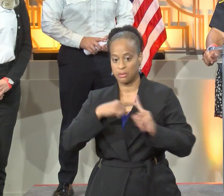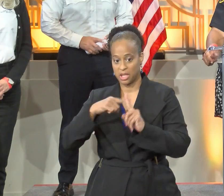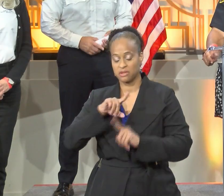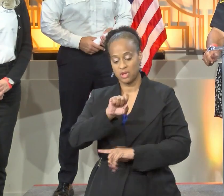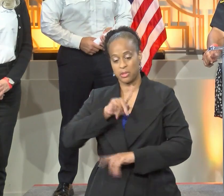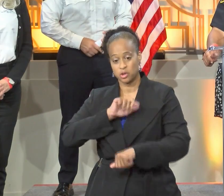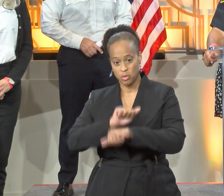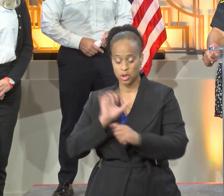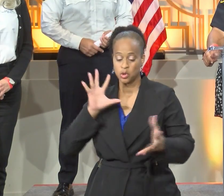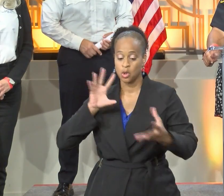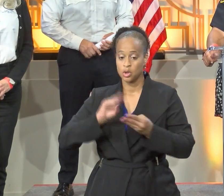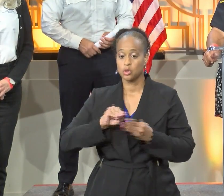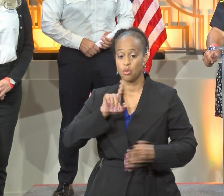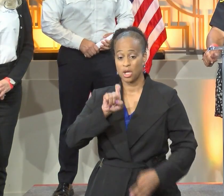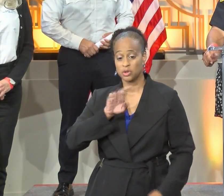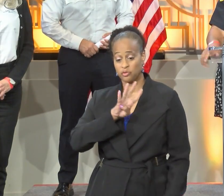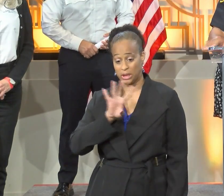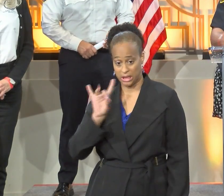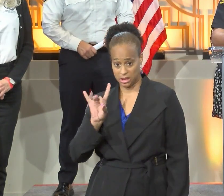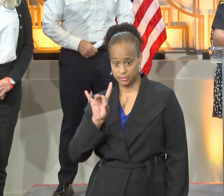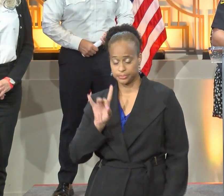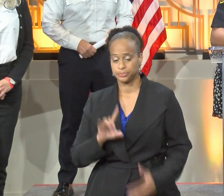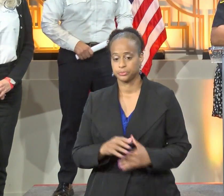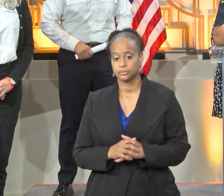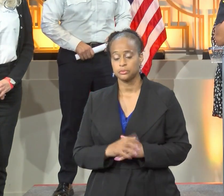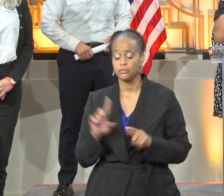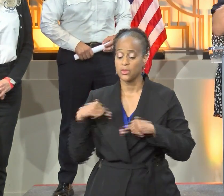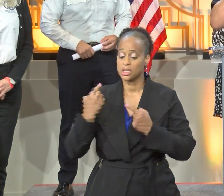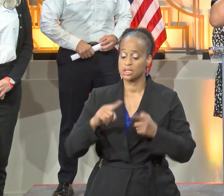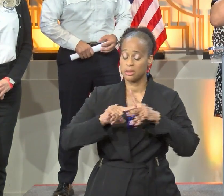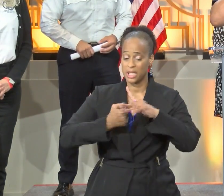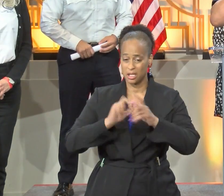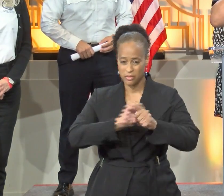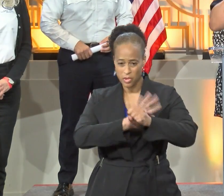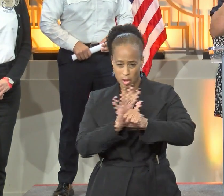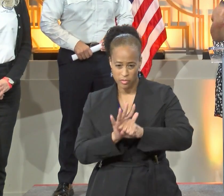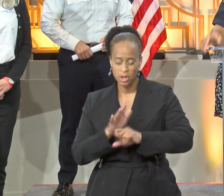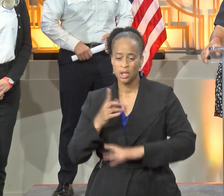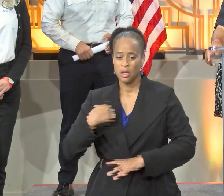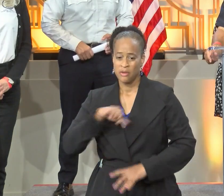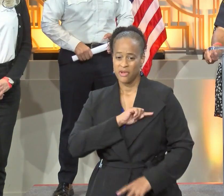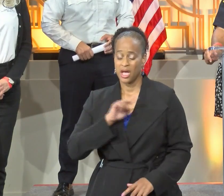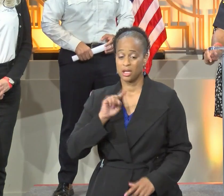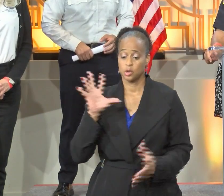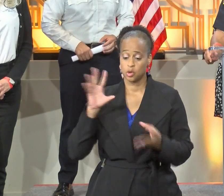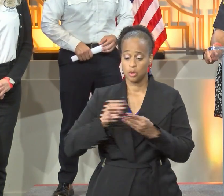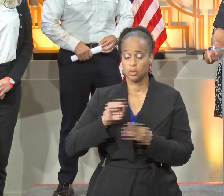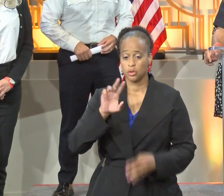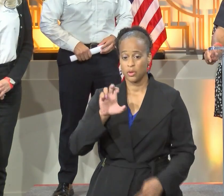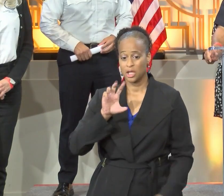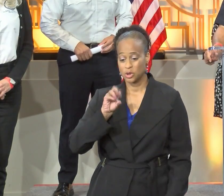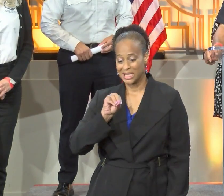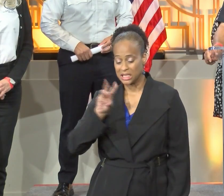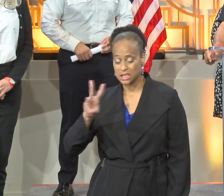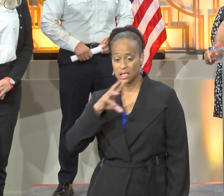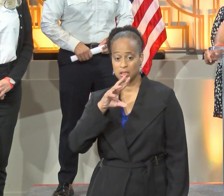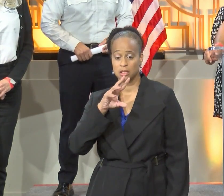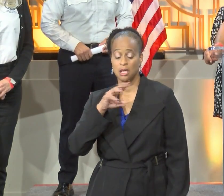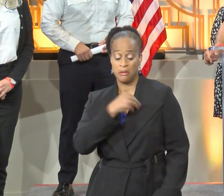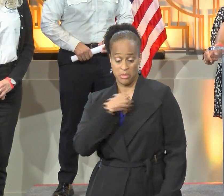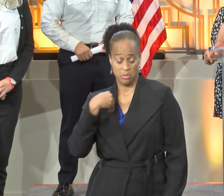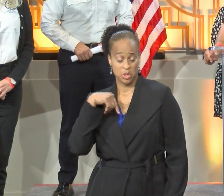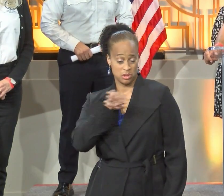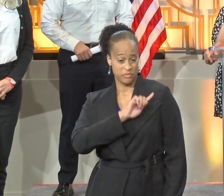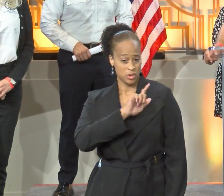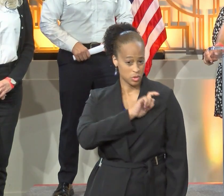to work, for a total of 148. And since the beginning of COVID, Mayor, we've had 306 members of the department that are sworn